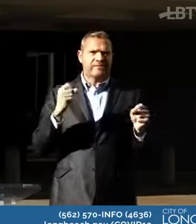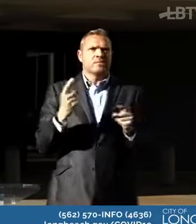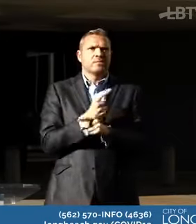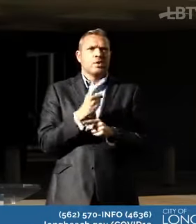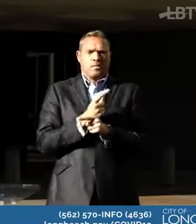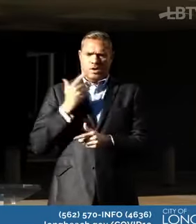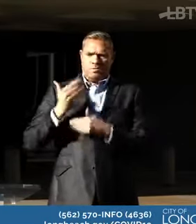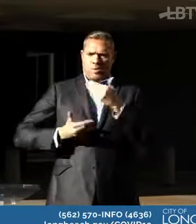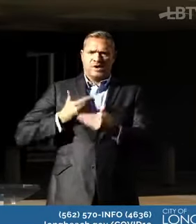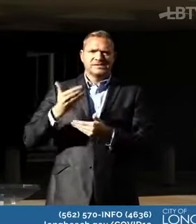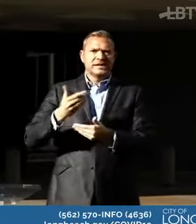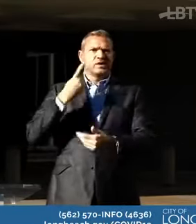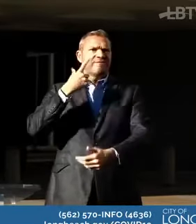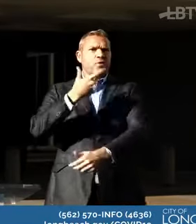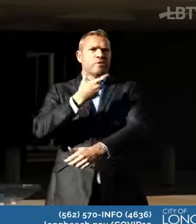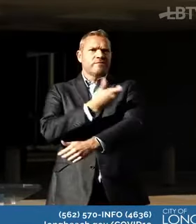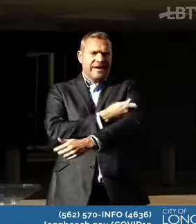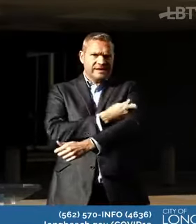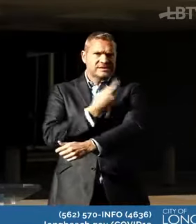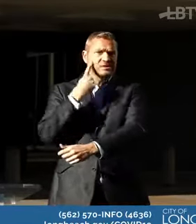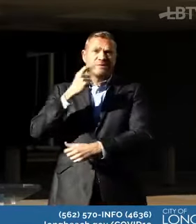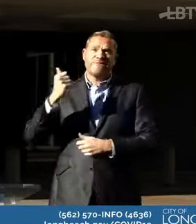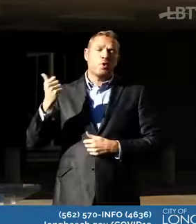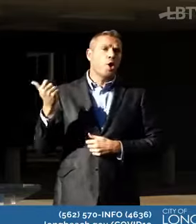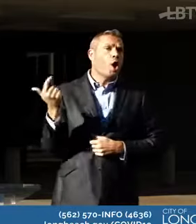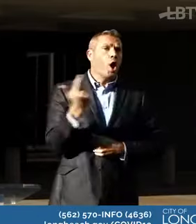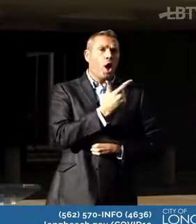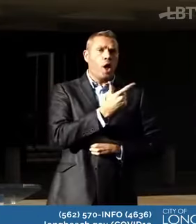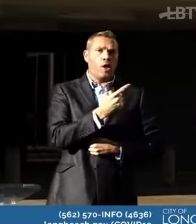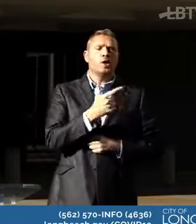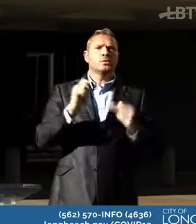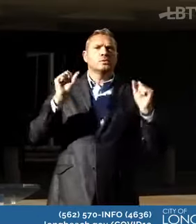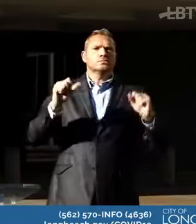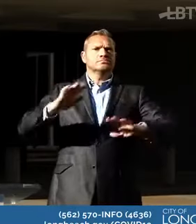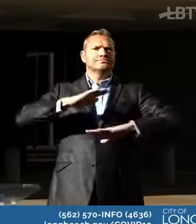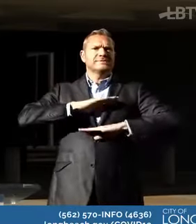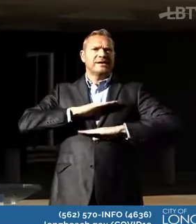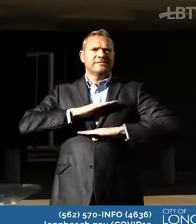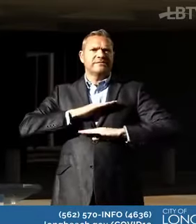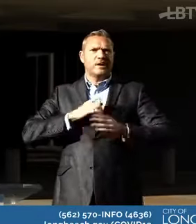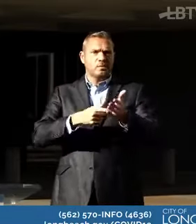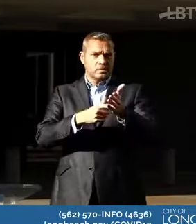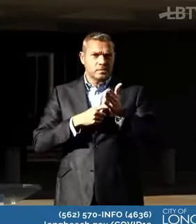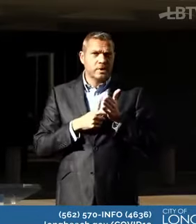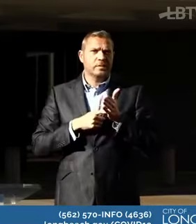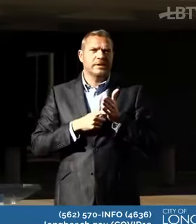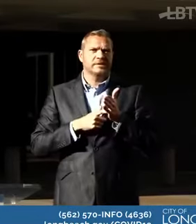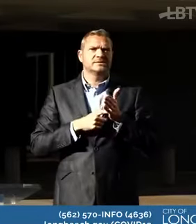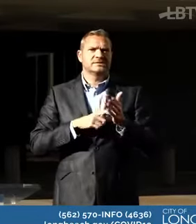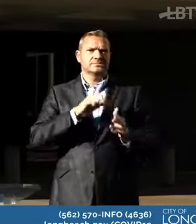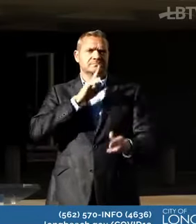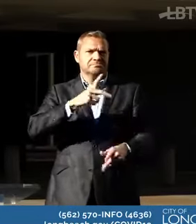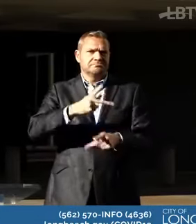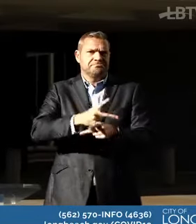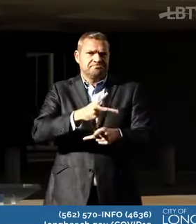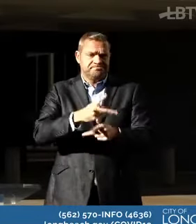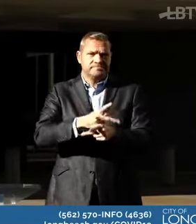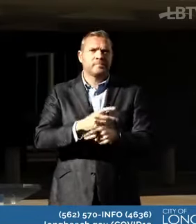vaccines to all who are eligible and choose to get vaccinated. The work we do in healthcare is